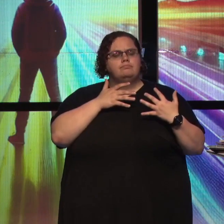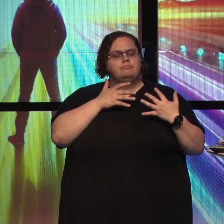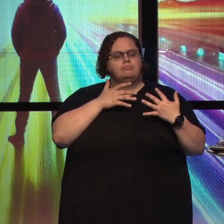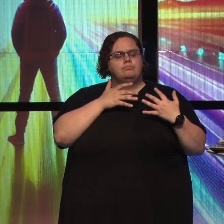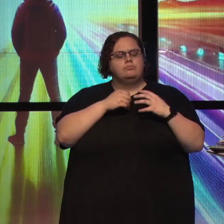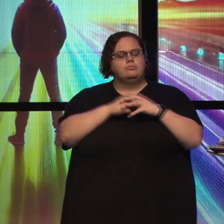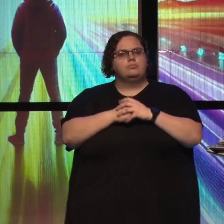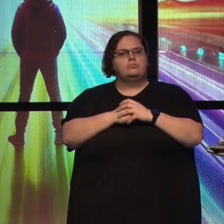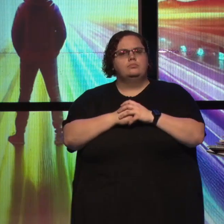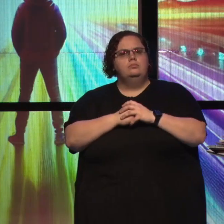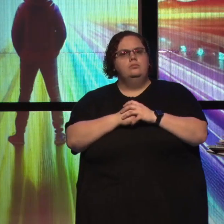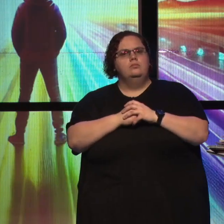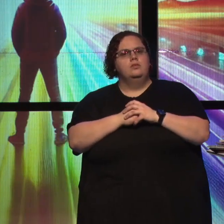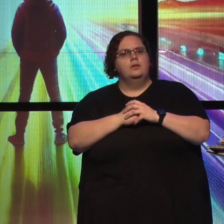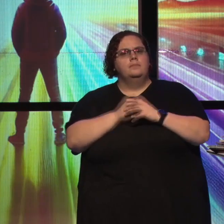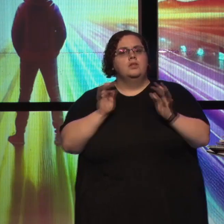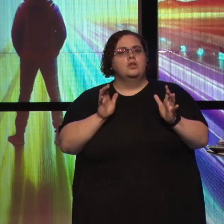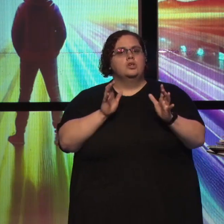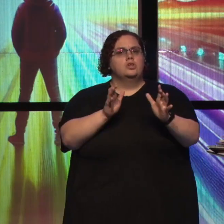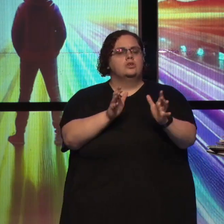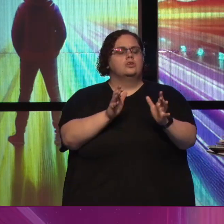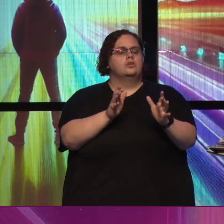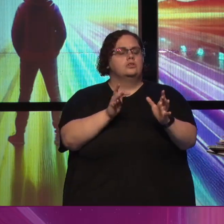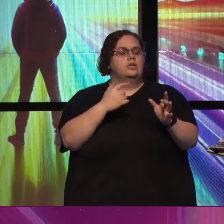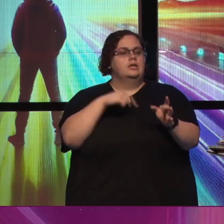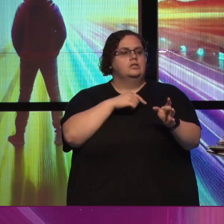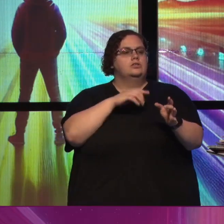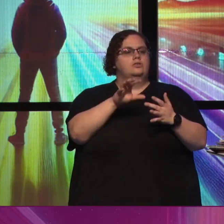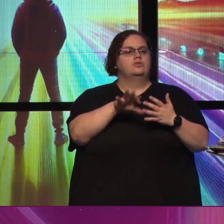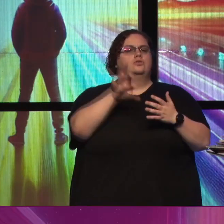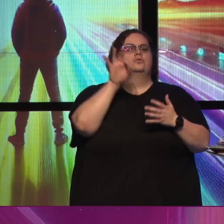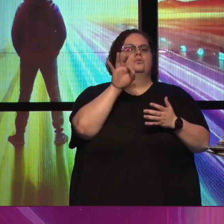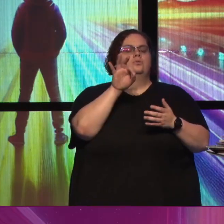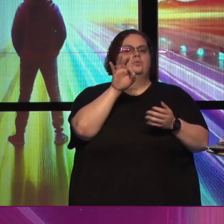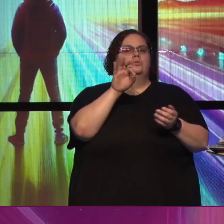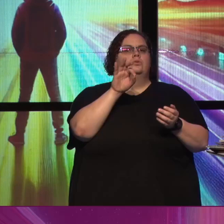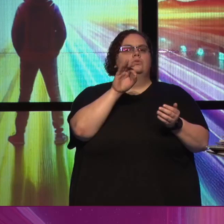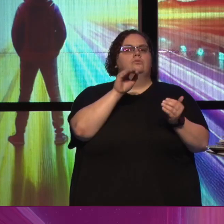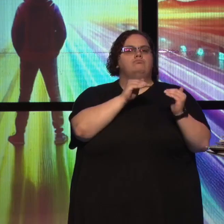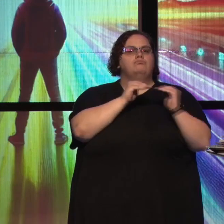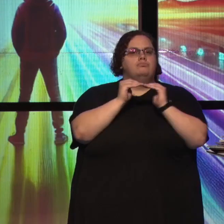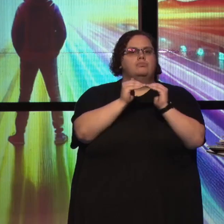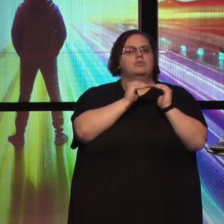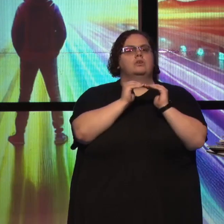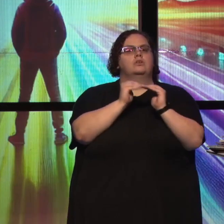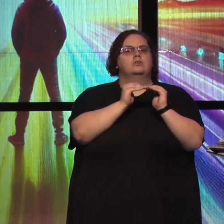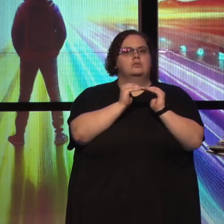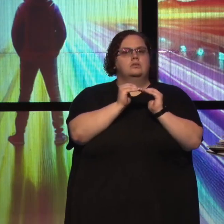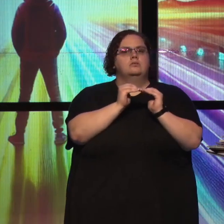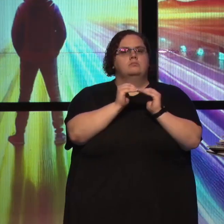And then I want to encourage us to choose economic justice over exploitation and consumerism.